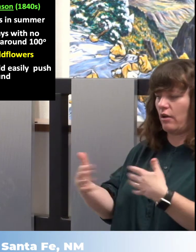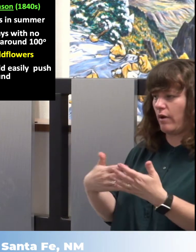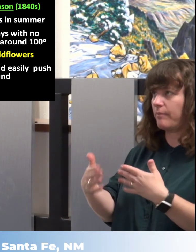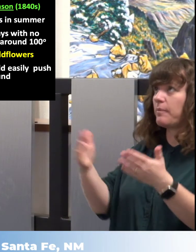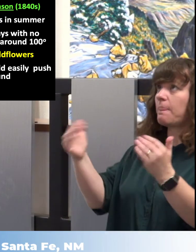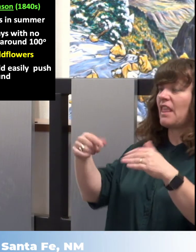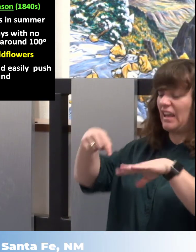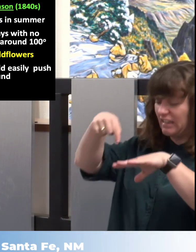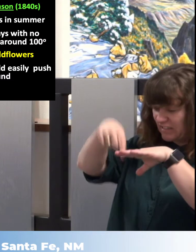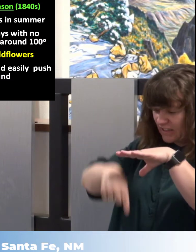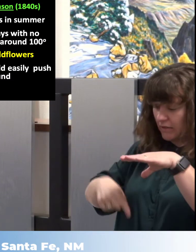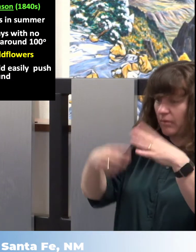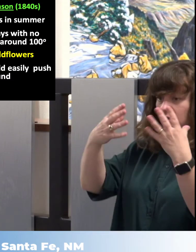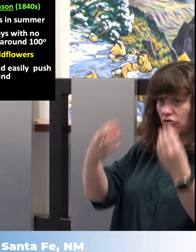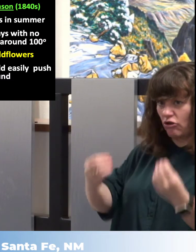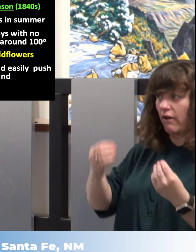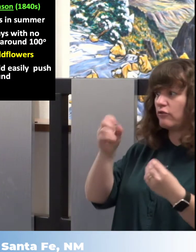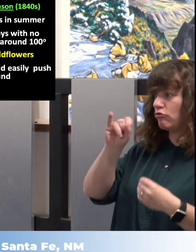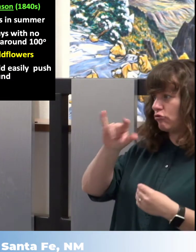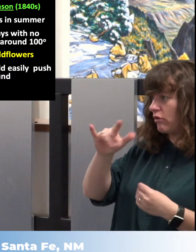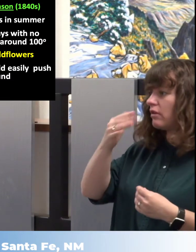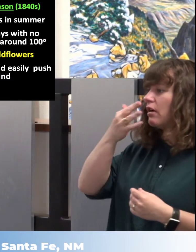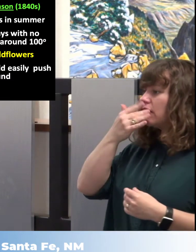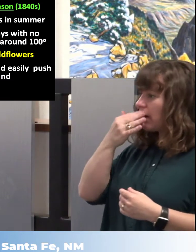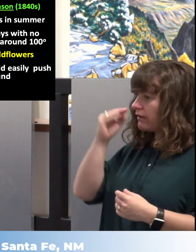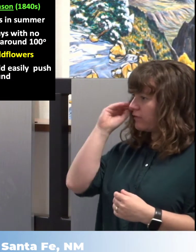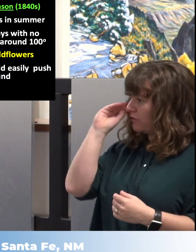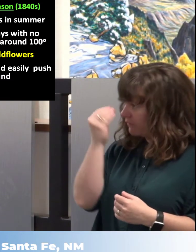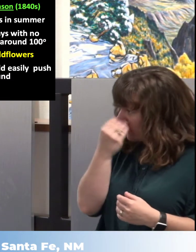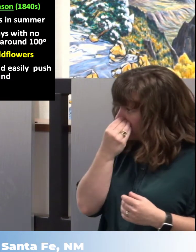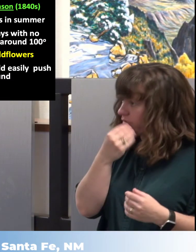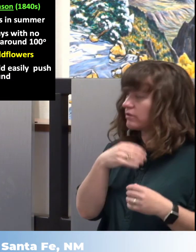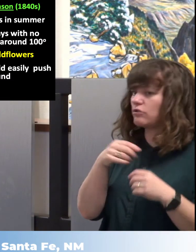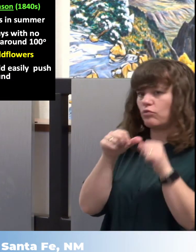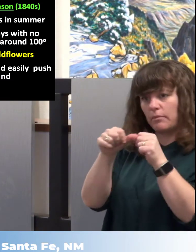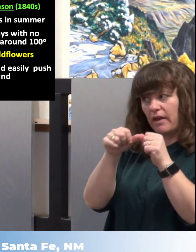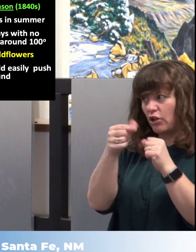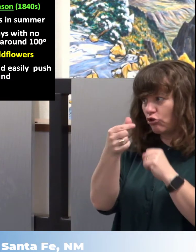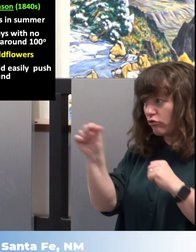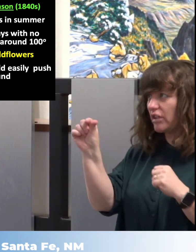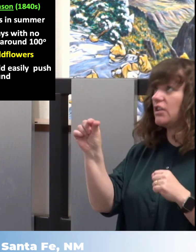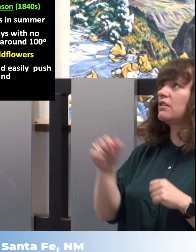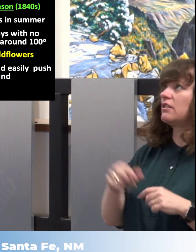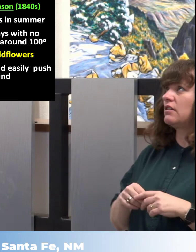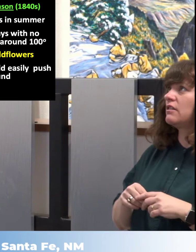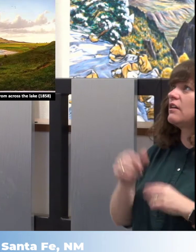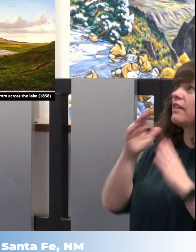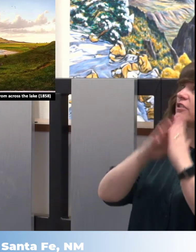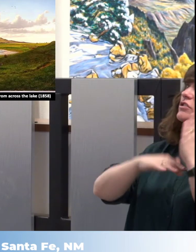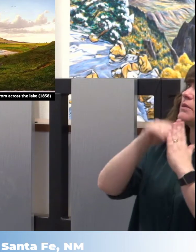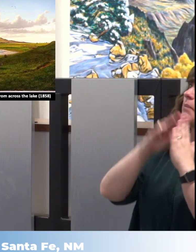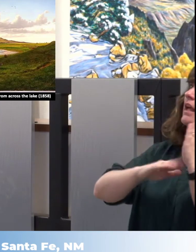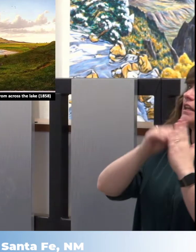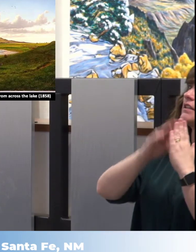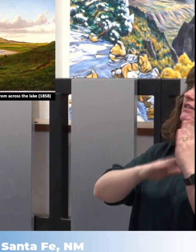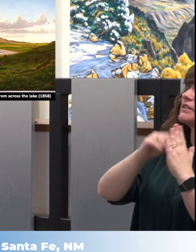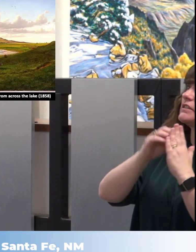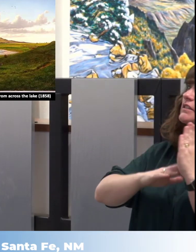salt soil, colourful wildflowers, remaining green hydrated over summer even though it's hot and dry. And these are some paintings that were done